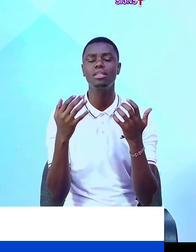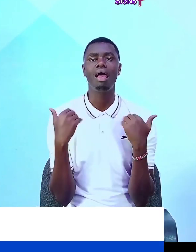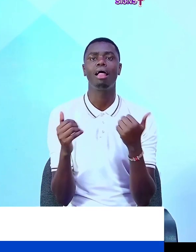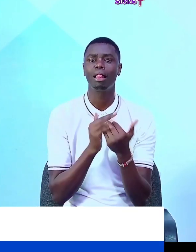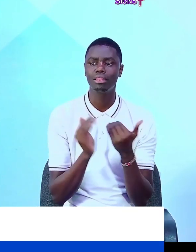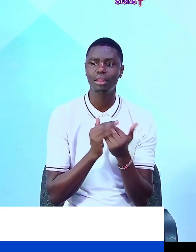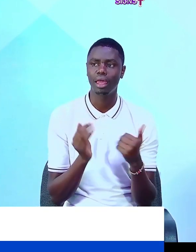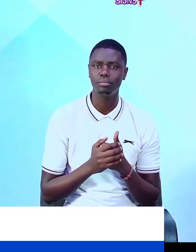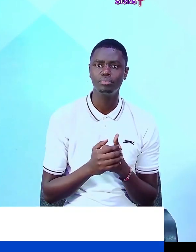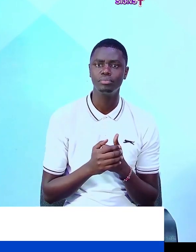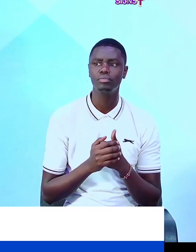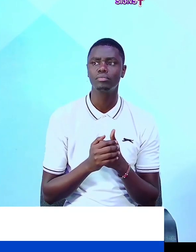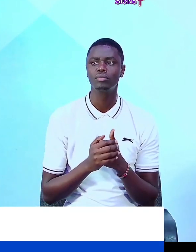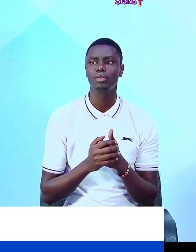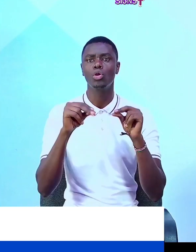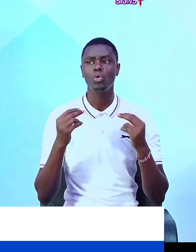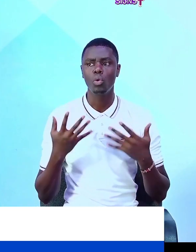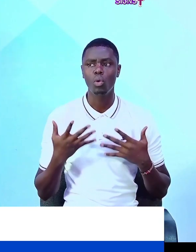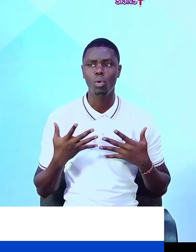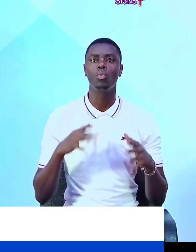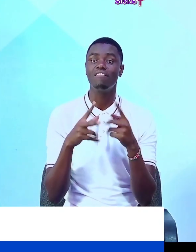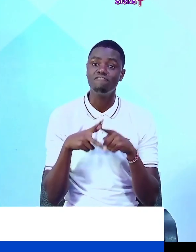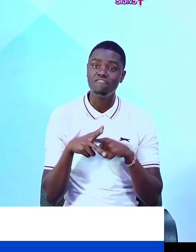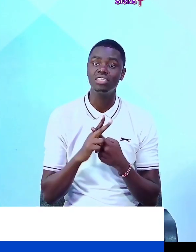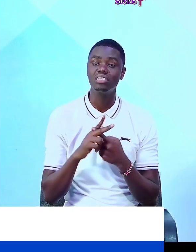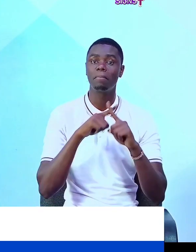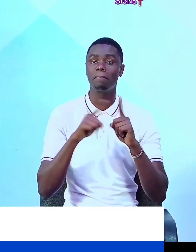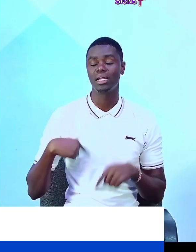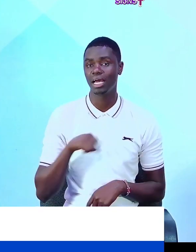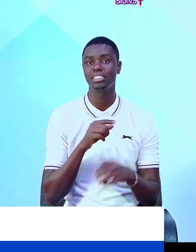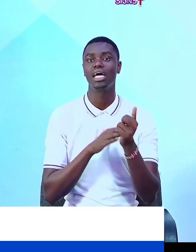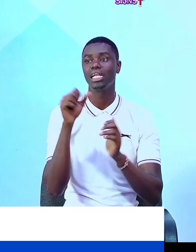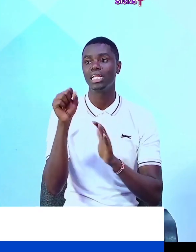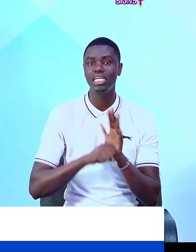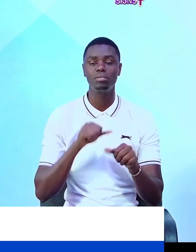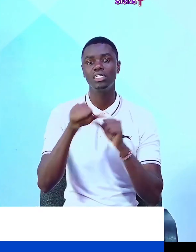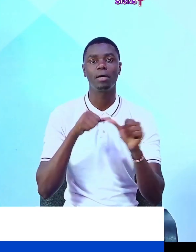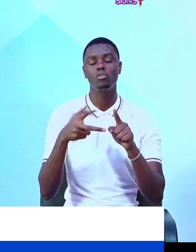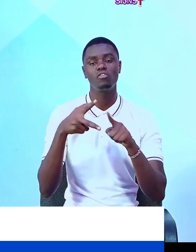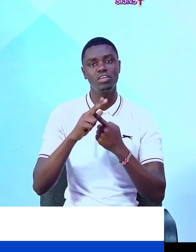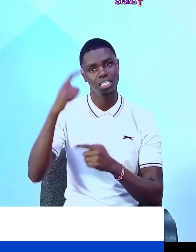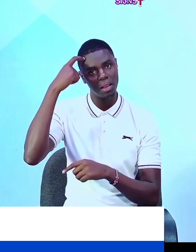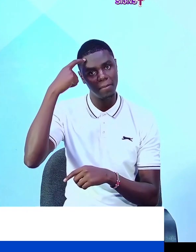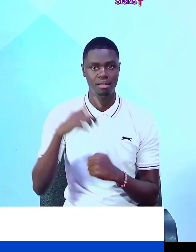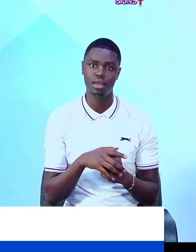us? Nobody's going to do it but us. Leadership, it's about mindset. You can